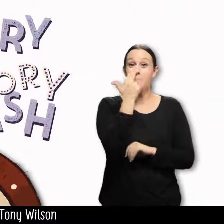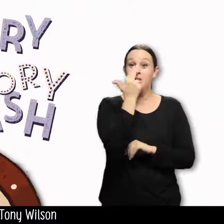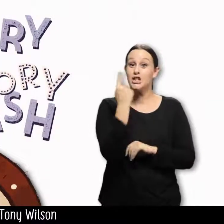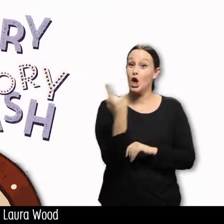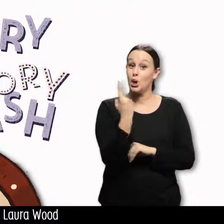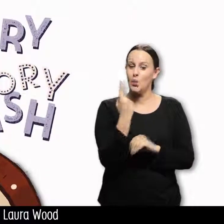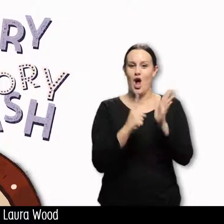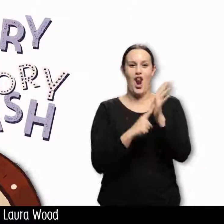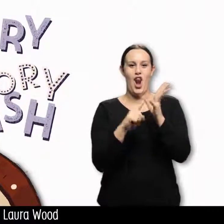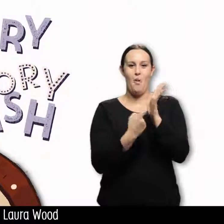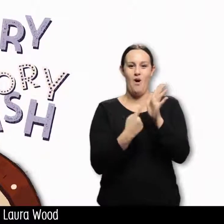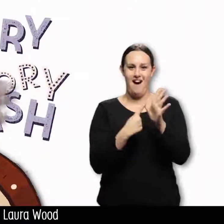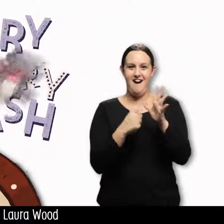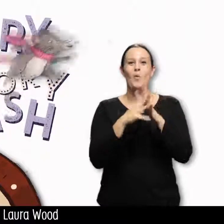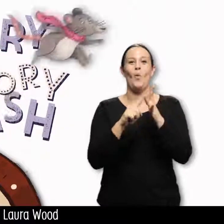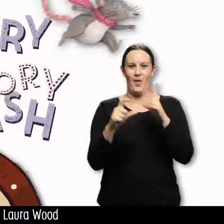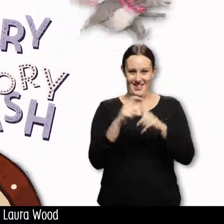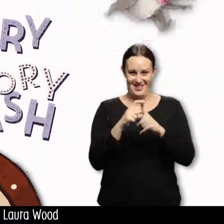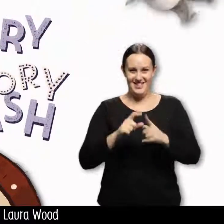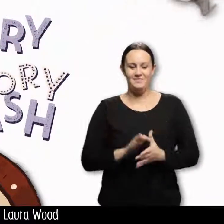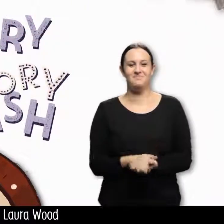illustrations by laura wood